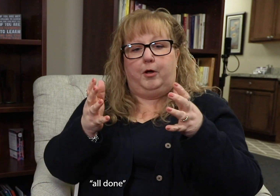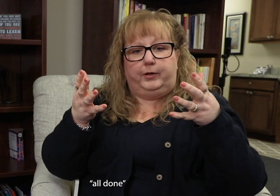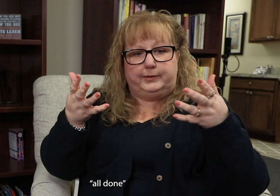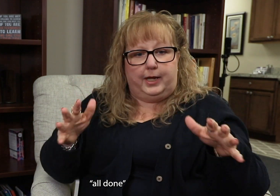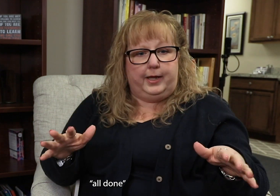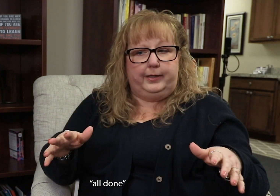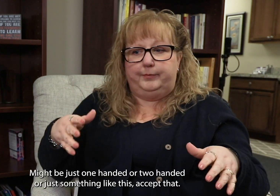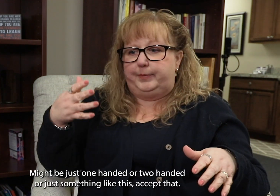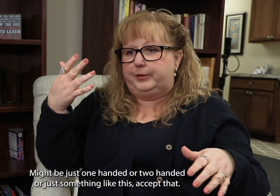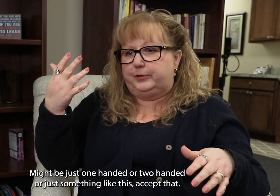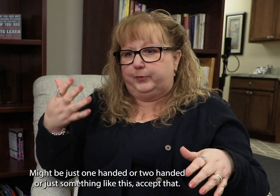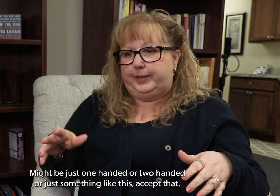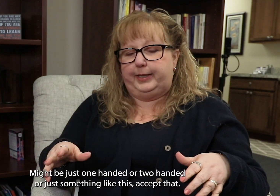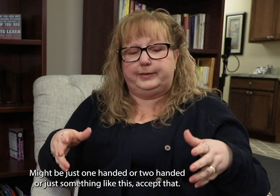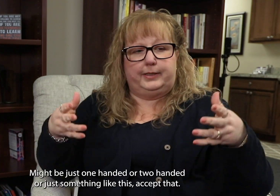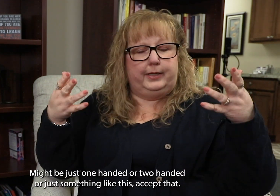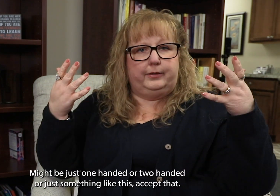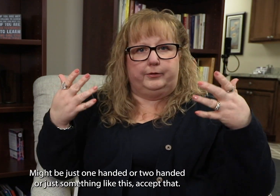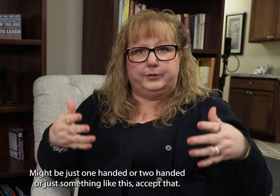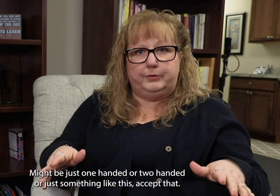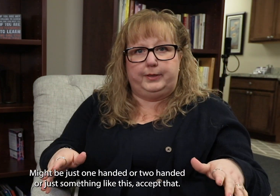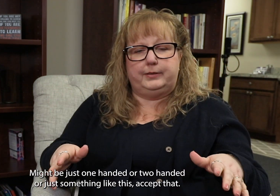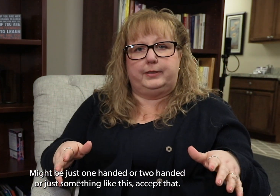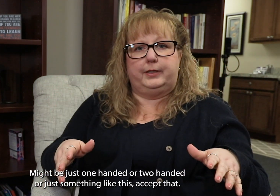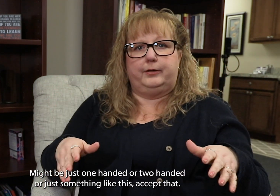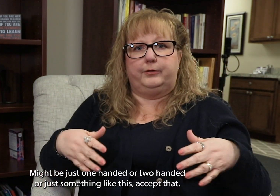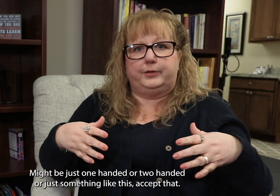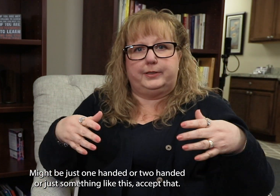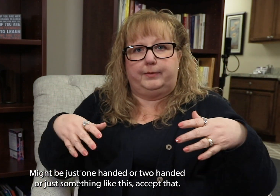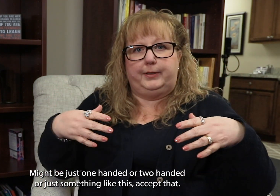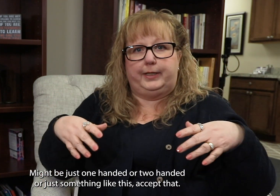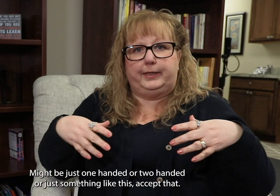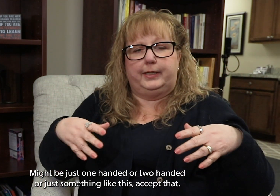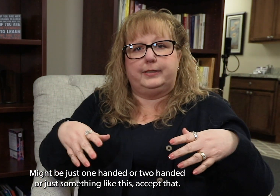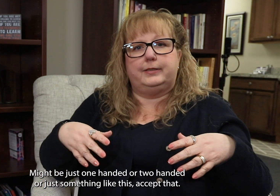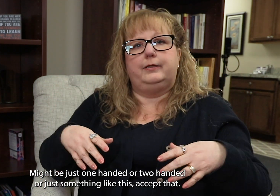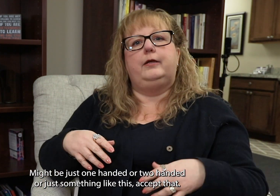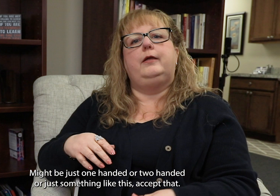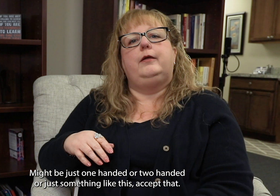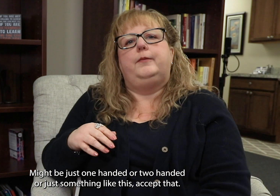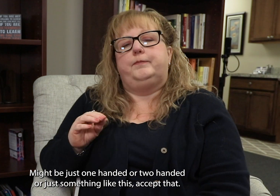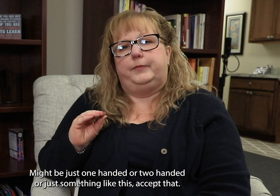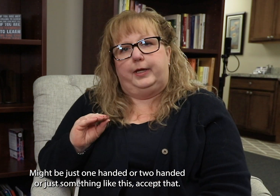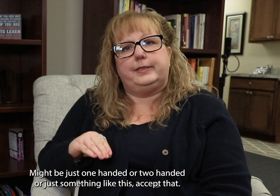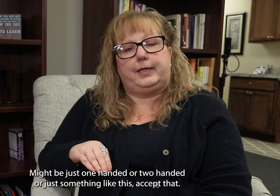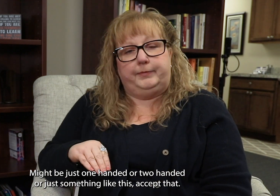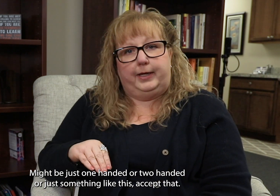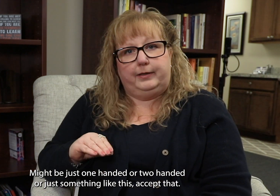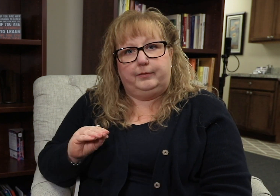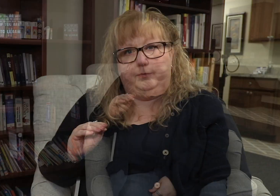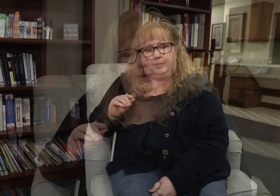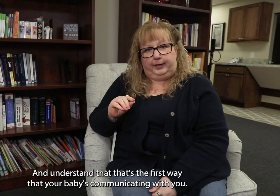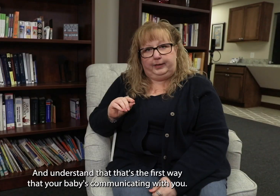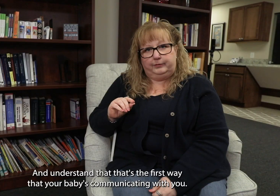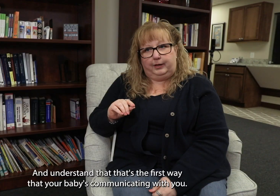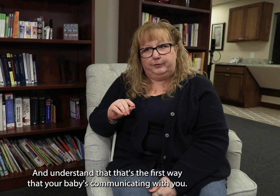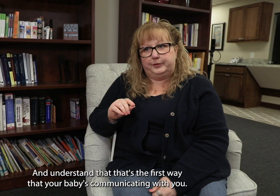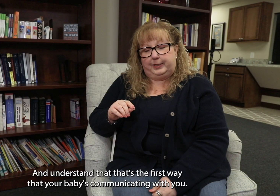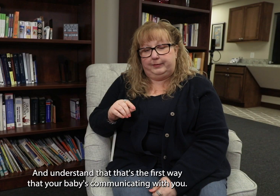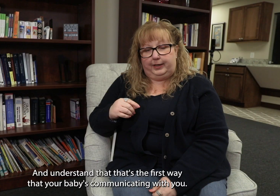all done. It might be just one-handed or two-handed or just something like this. Accept that. And understand that